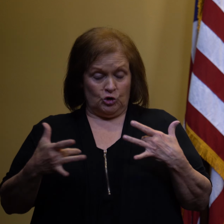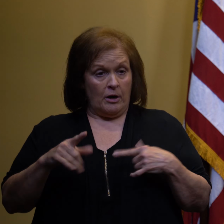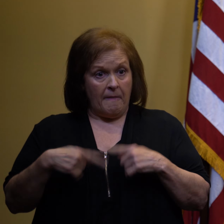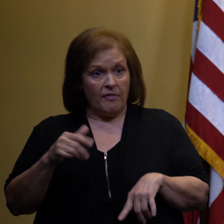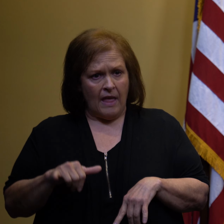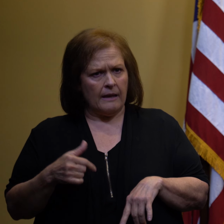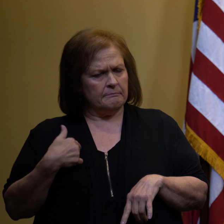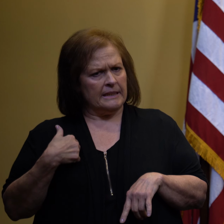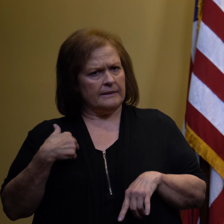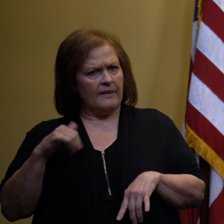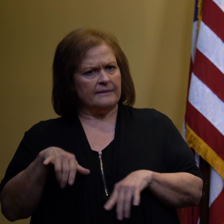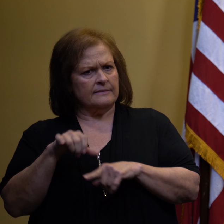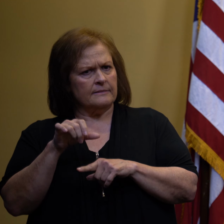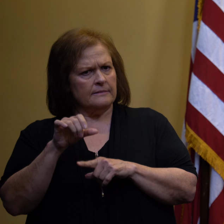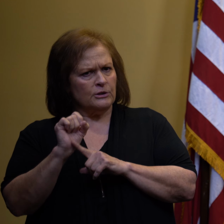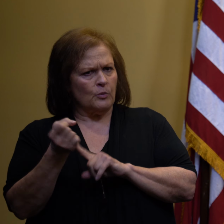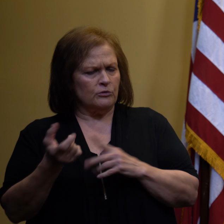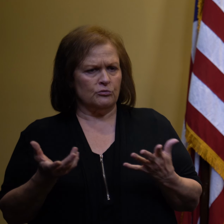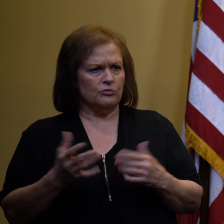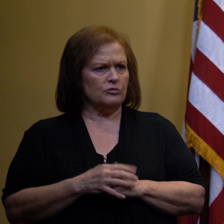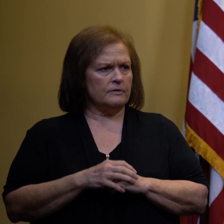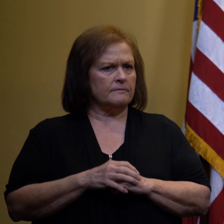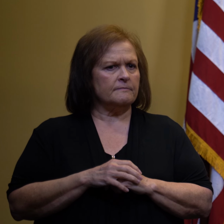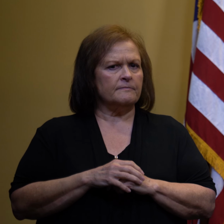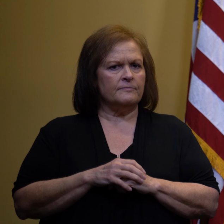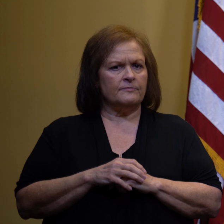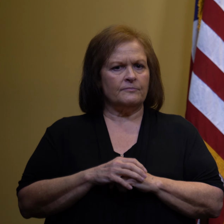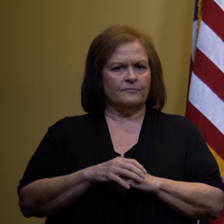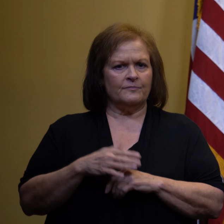this is the issue. Thank you all. Thank you. Happy Jazz Fest.